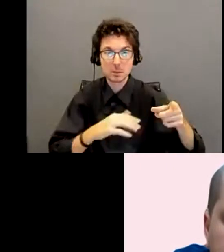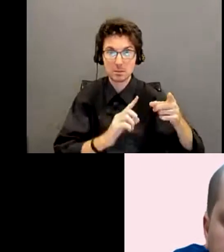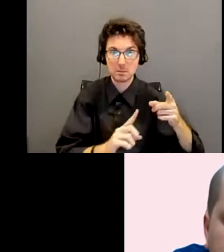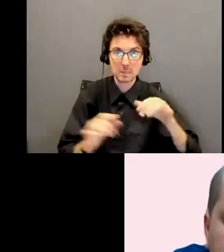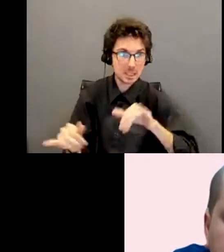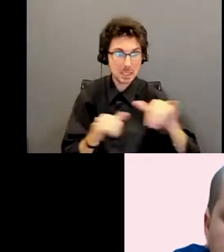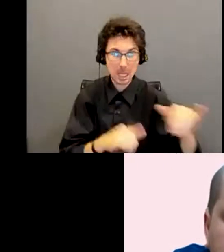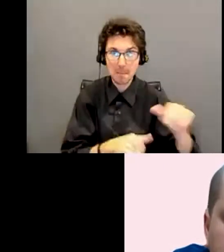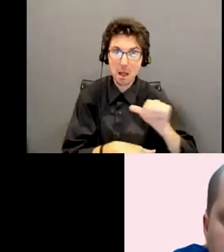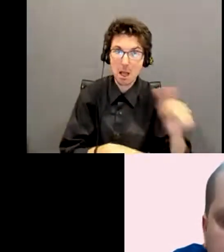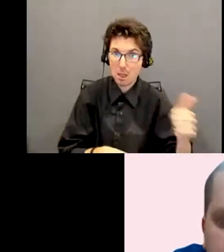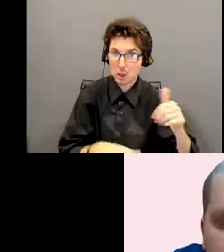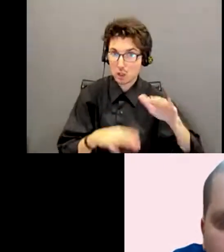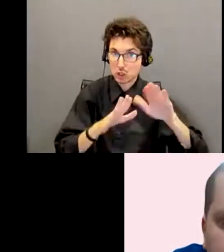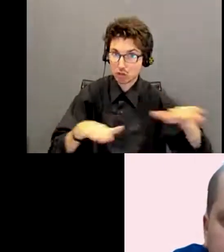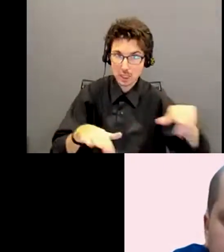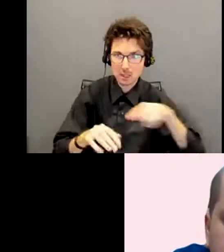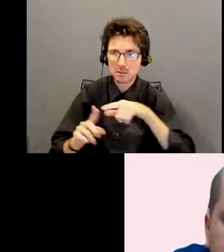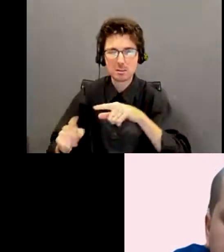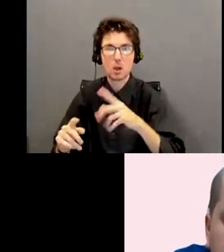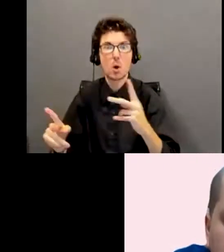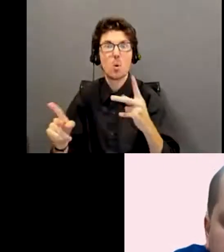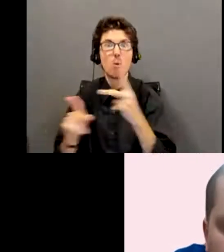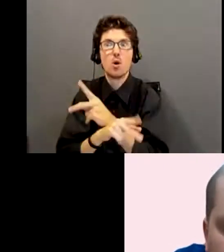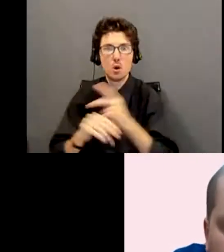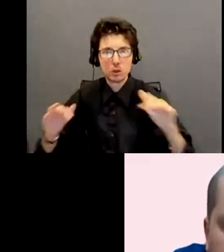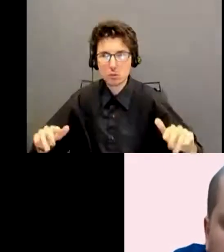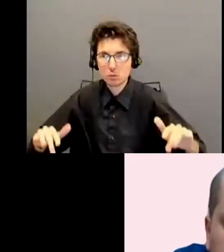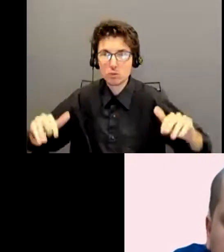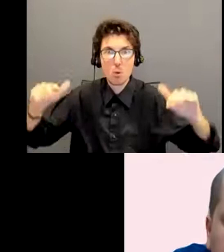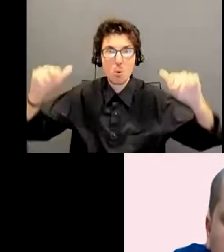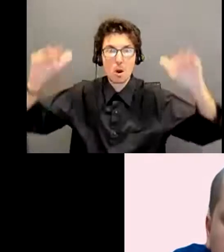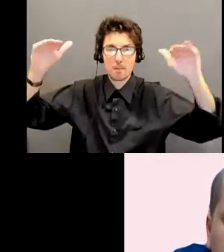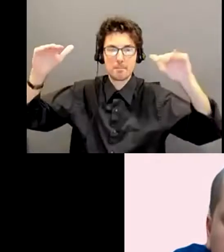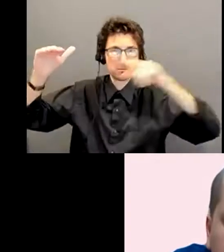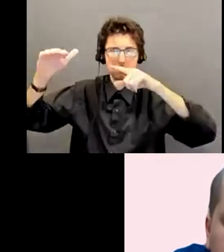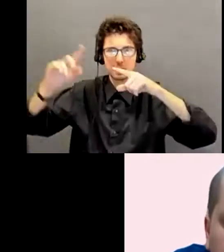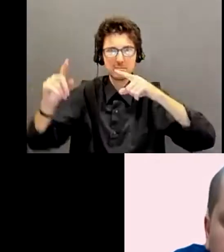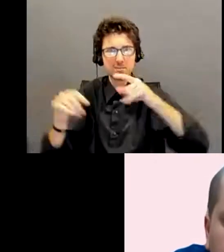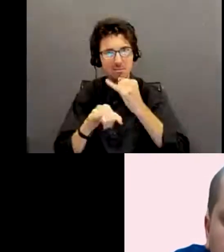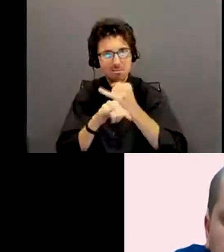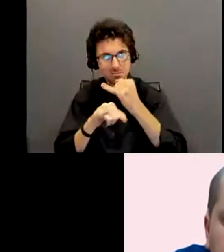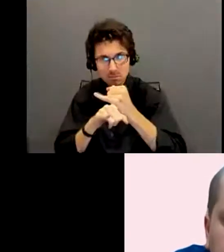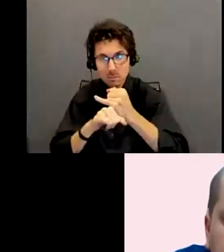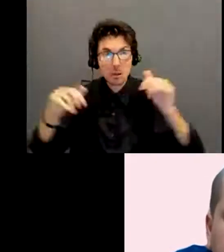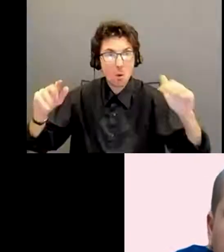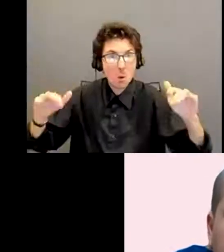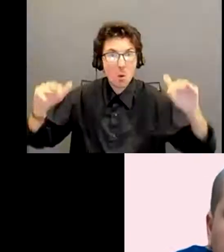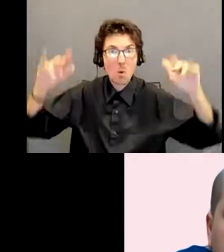academy, and it's gonna be a lot worse when they trying to find a job. We want to solve those